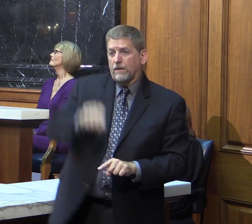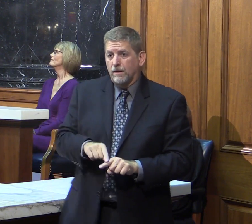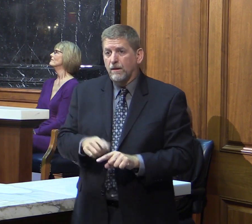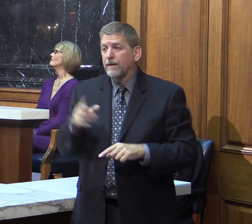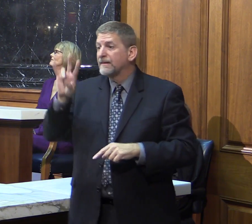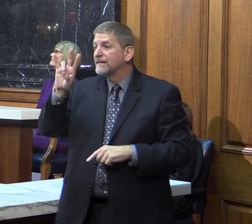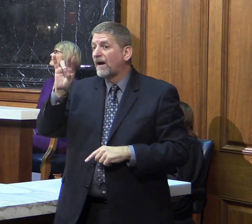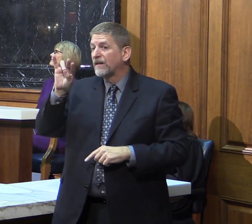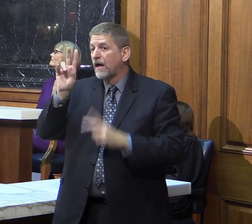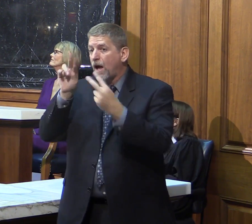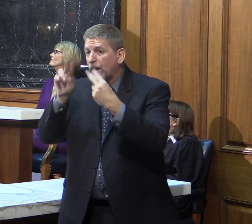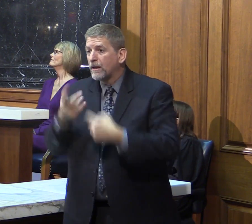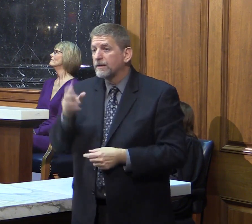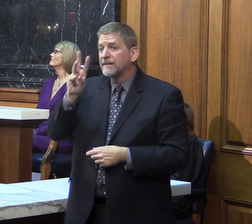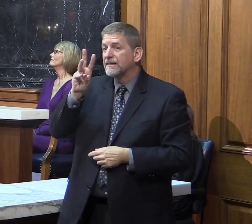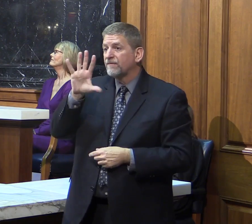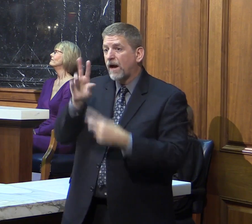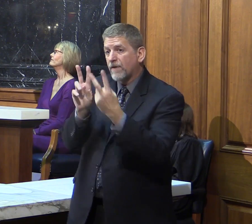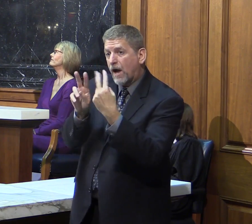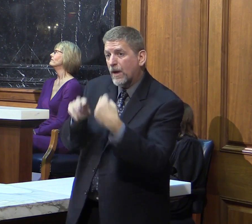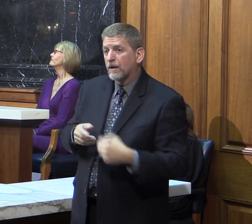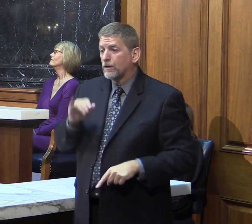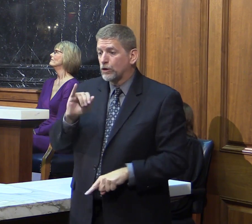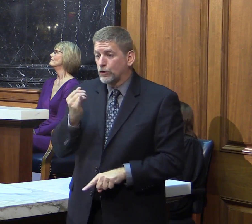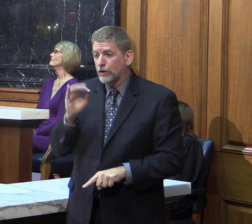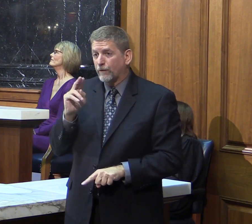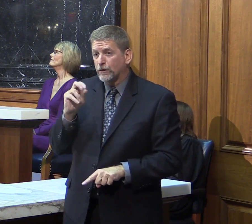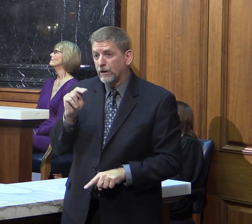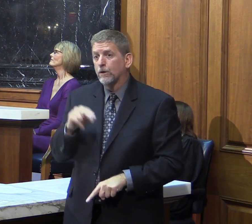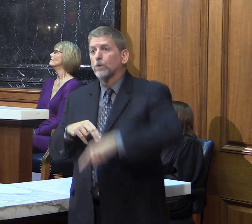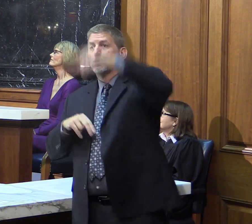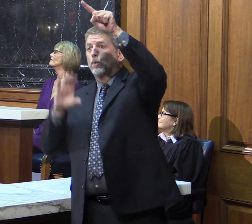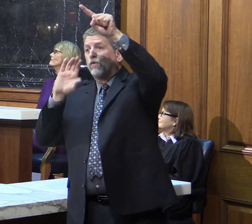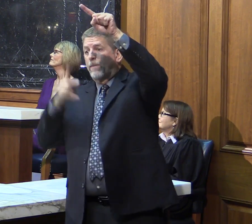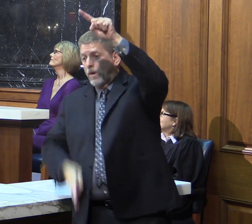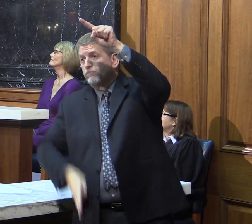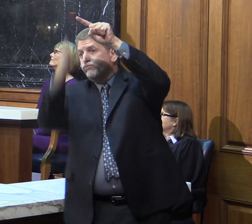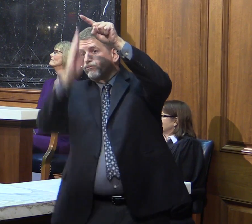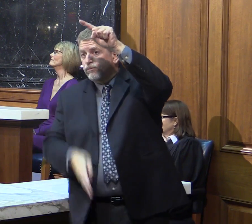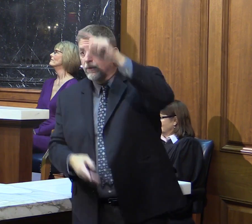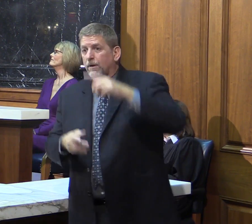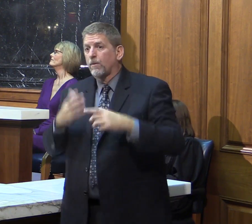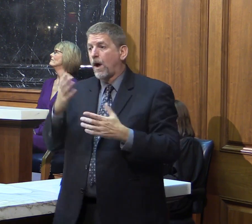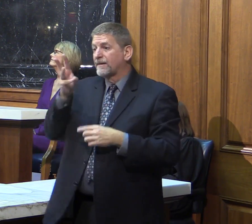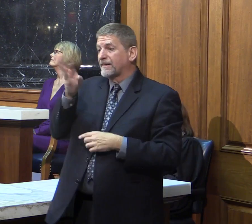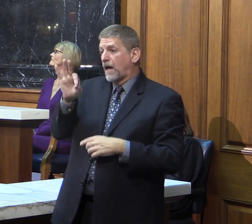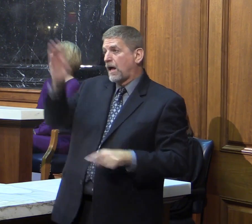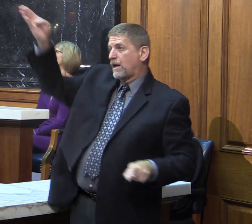and I-65 from Jeffersonville to Crown Point. Completing I-69 from border to